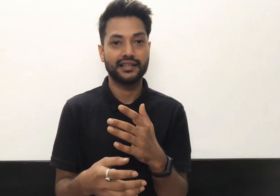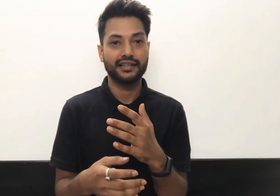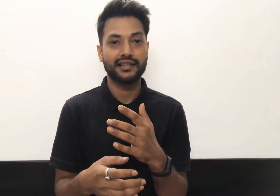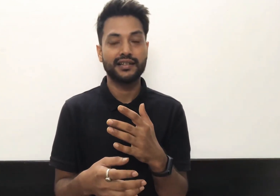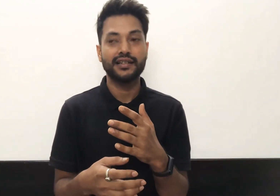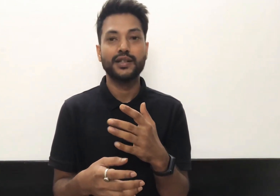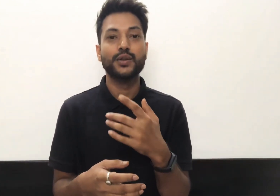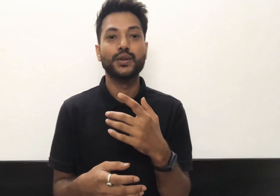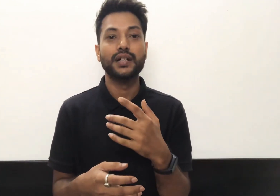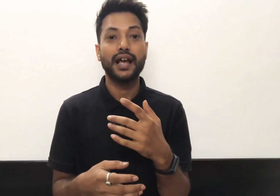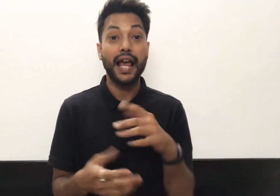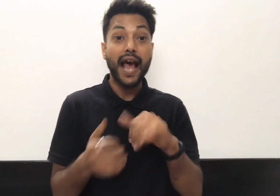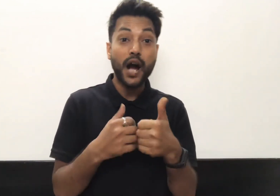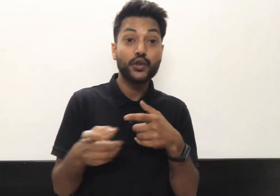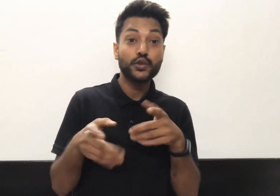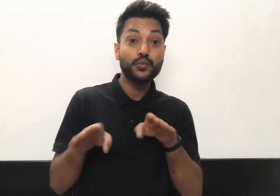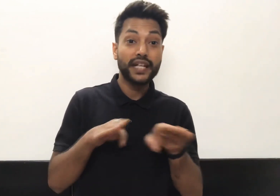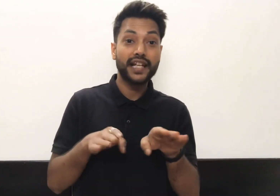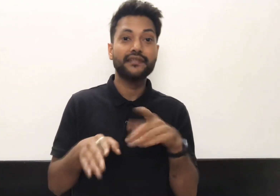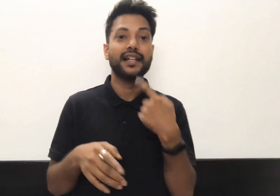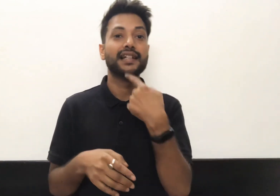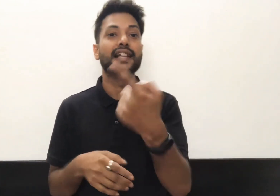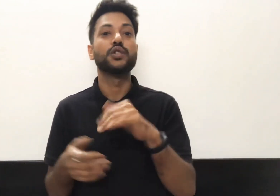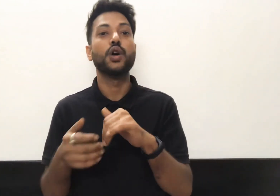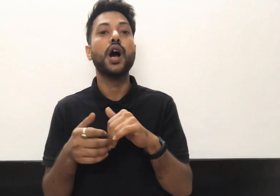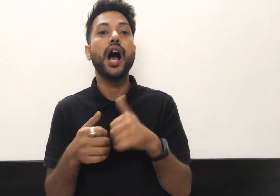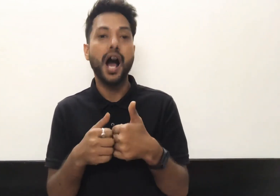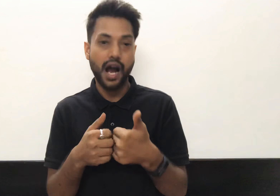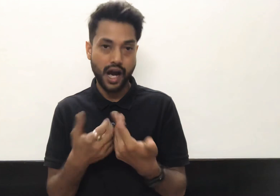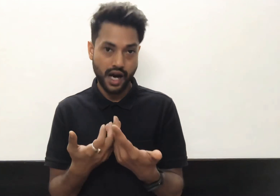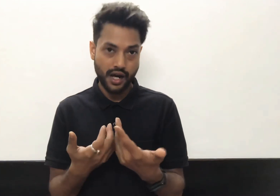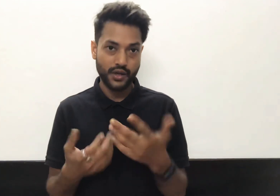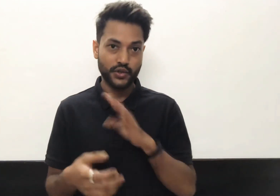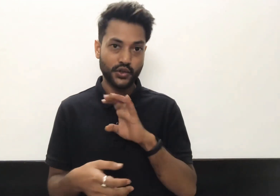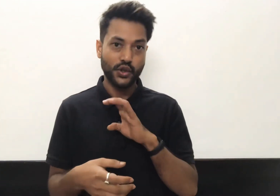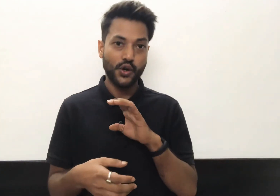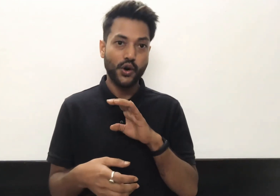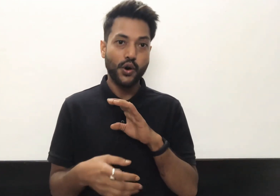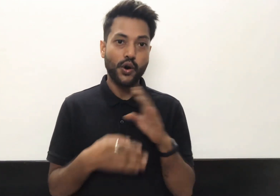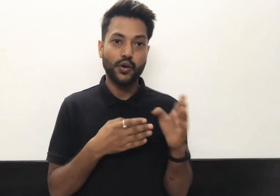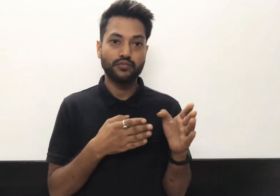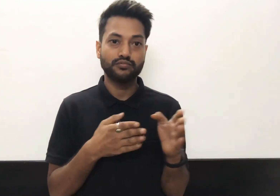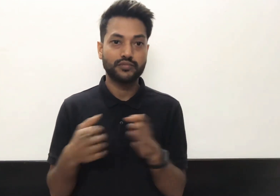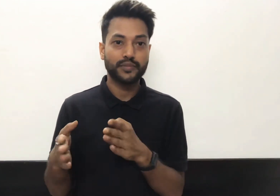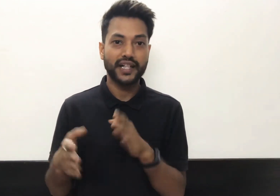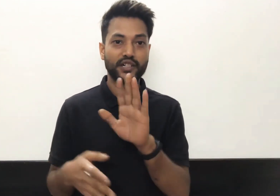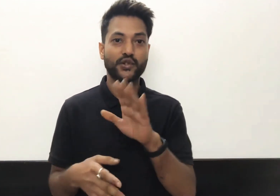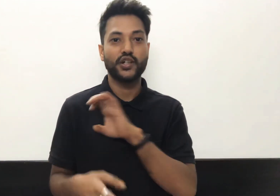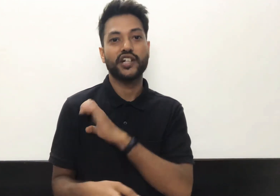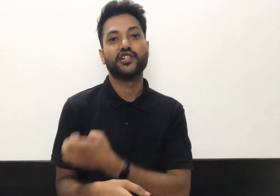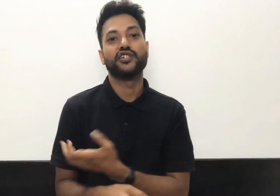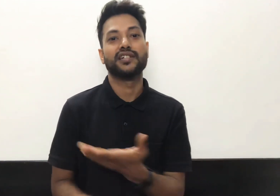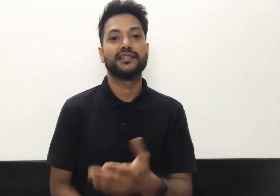is. When you're surprised, when you're not prepared for something, how does your